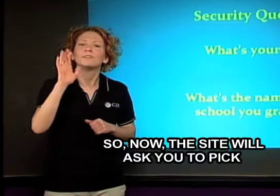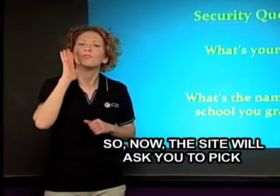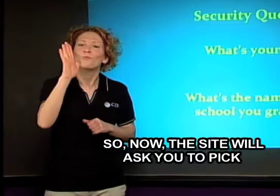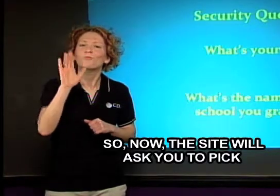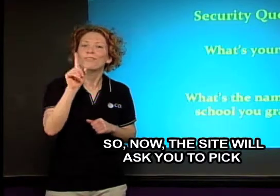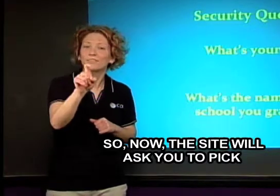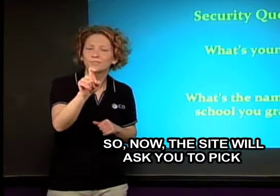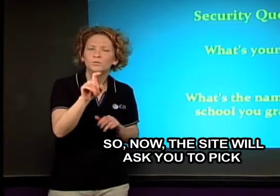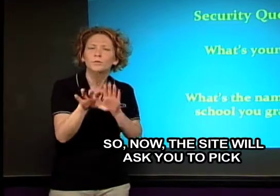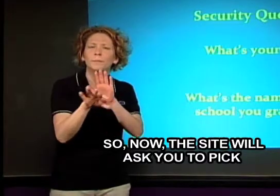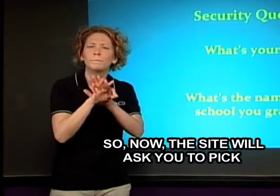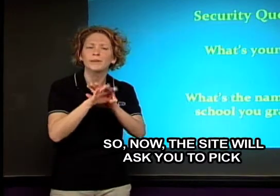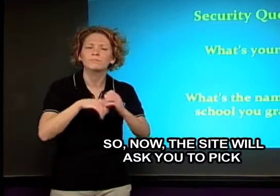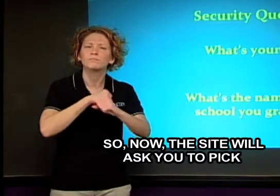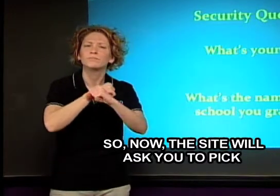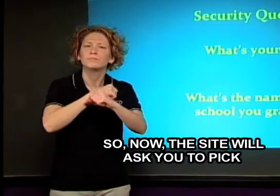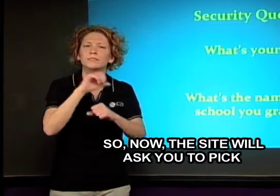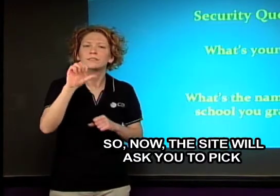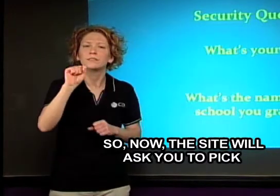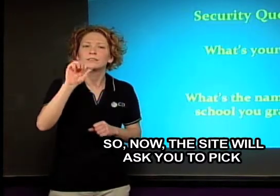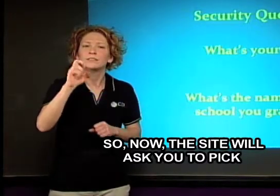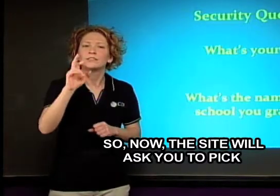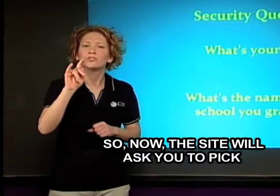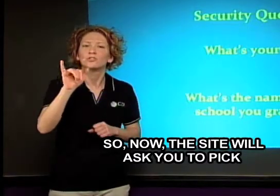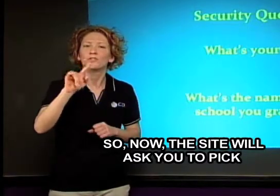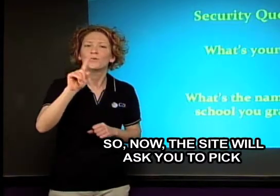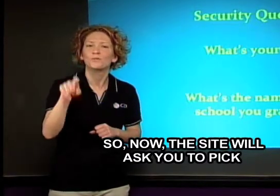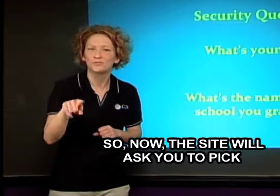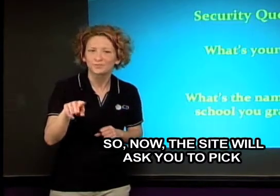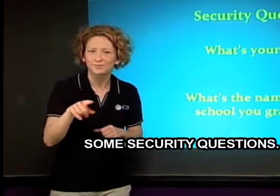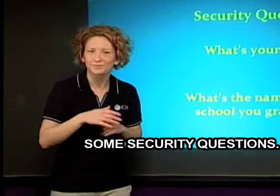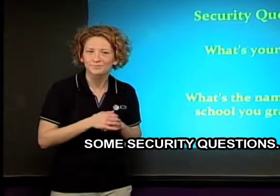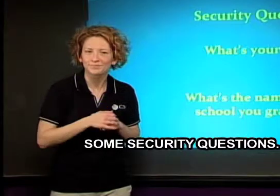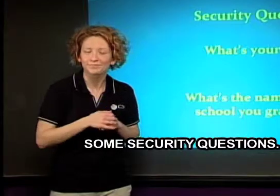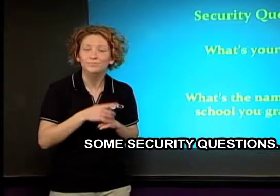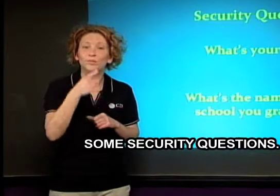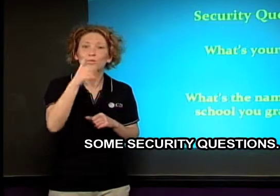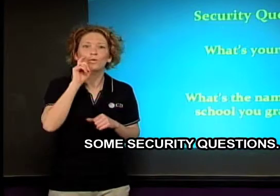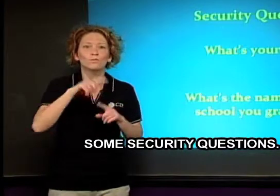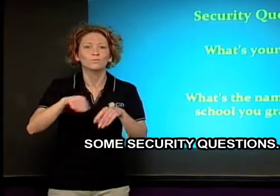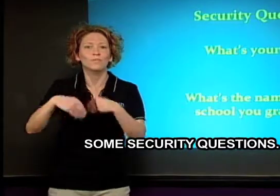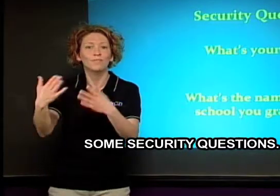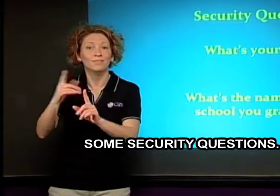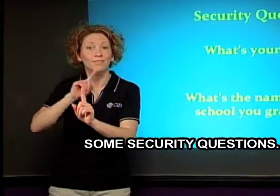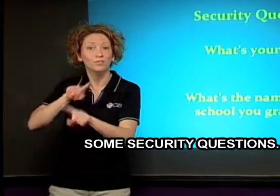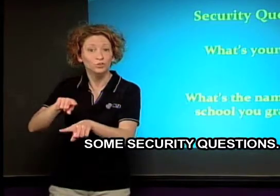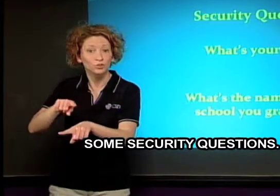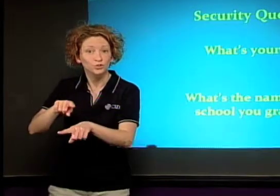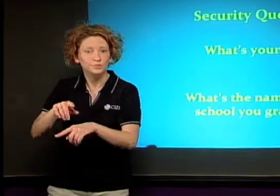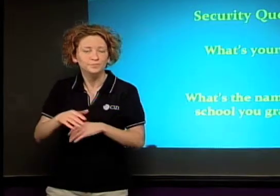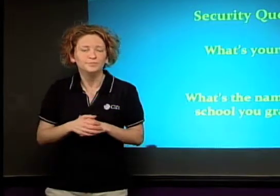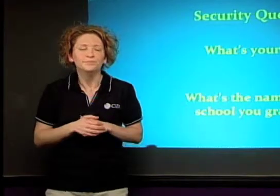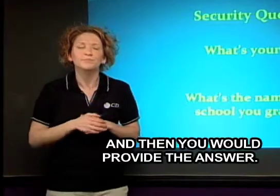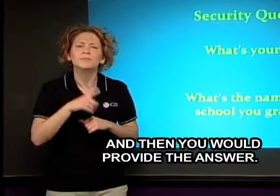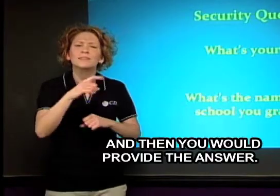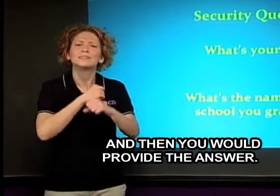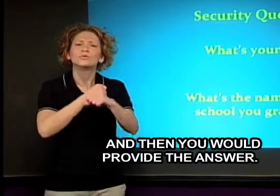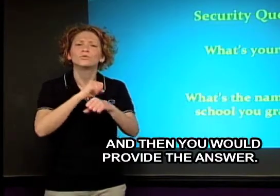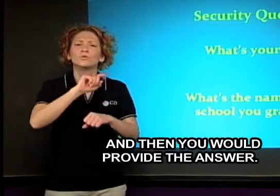So now the site will ask you to pick some security questions, and then you would provide